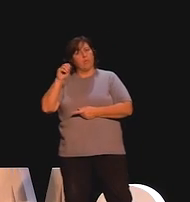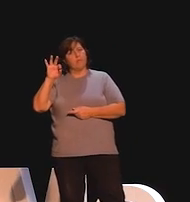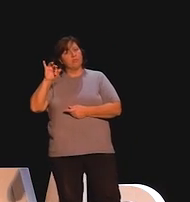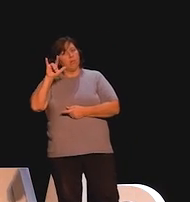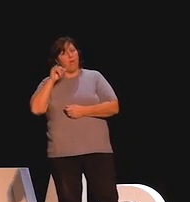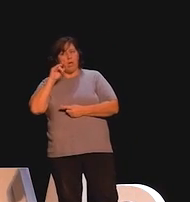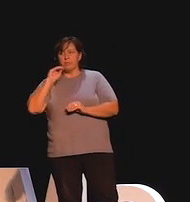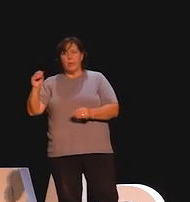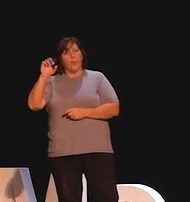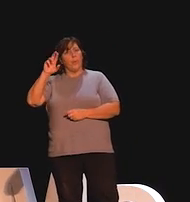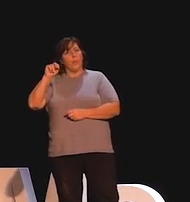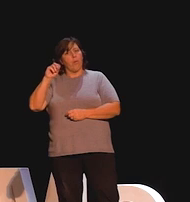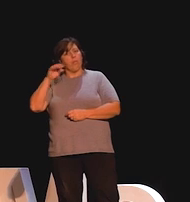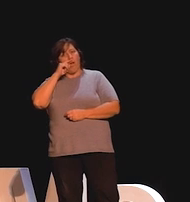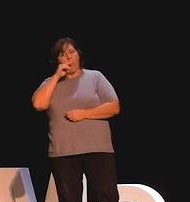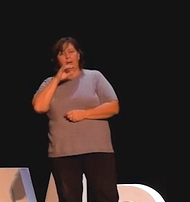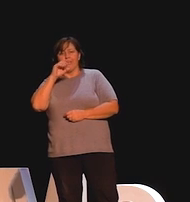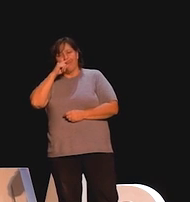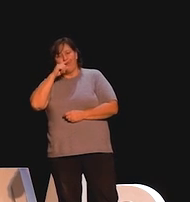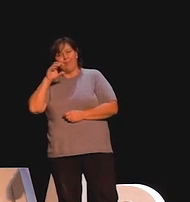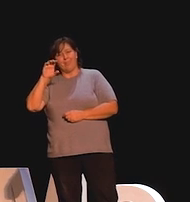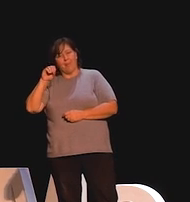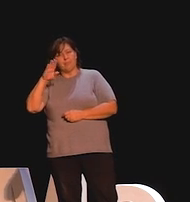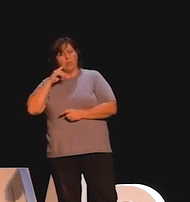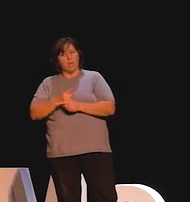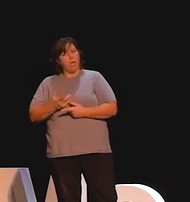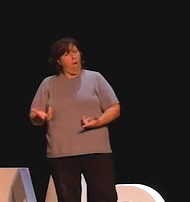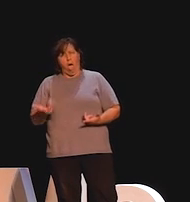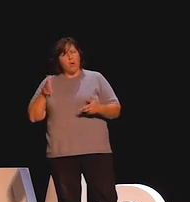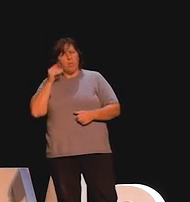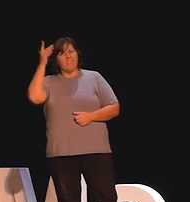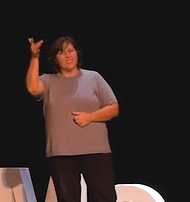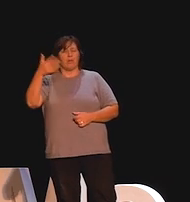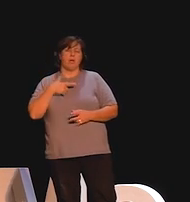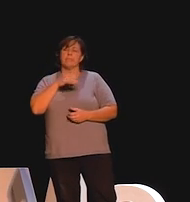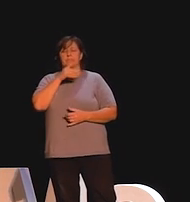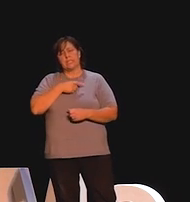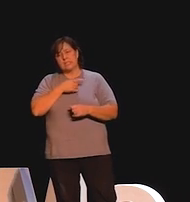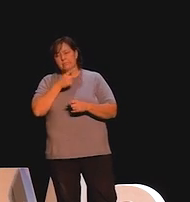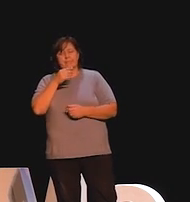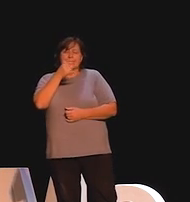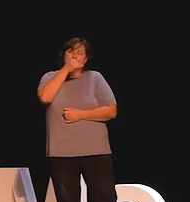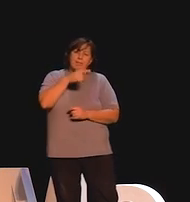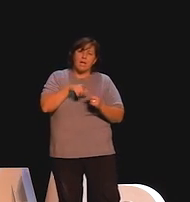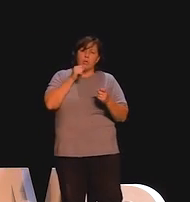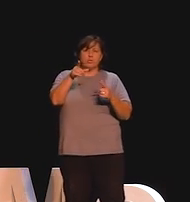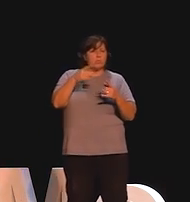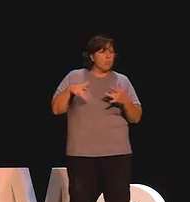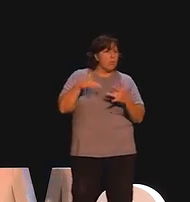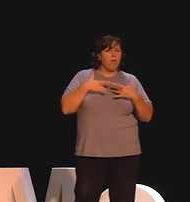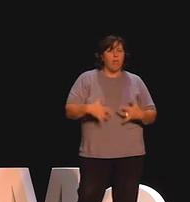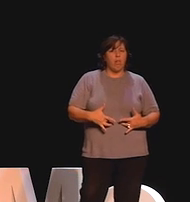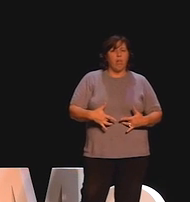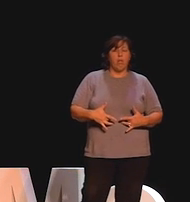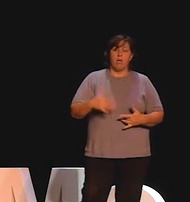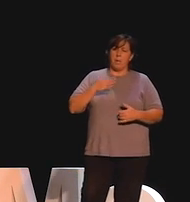home. That's a big deal. And that's not a future I want. But I don't want to just bore you or depress you. I also want to talk about what I work